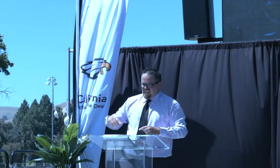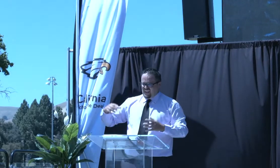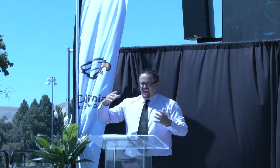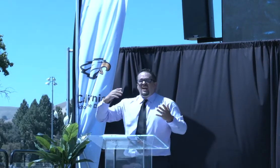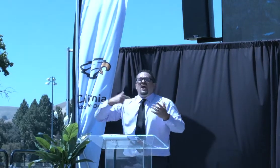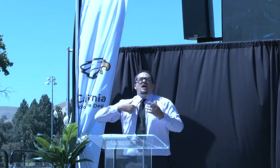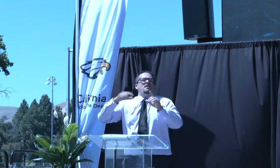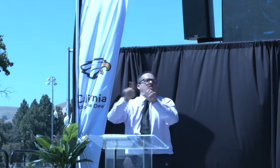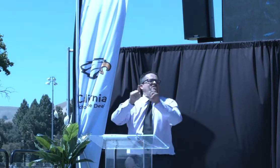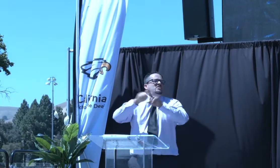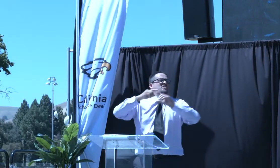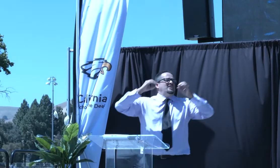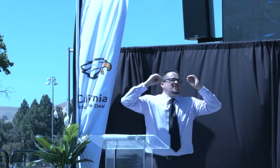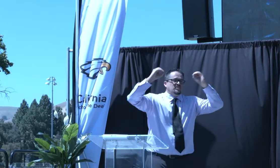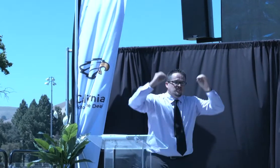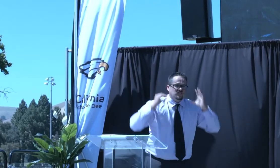and coach.